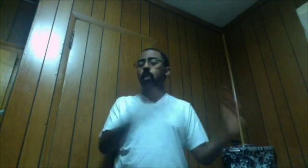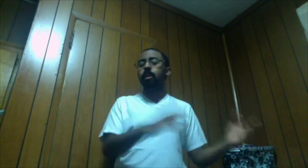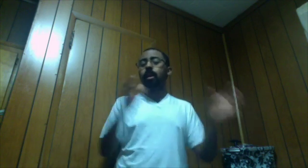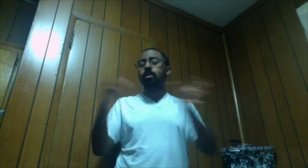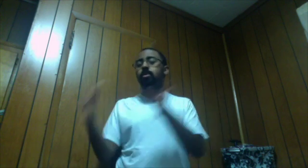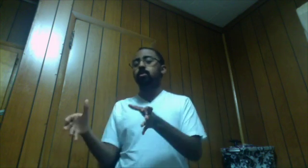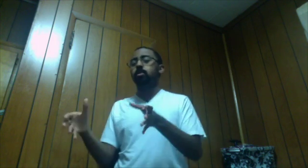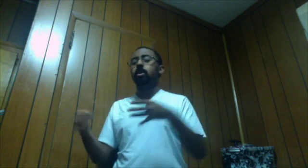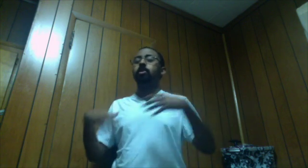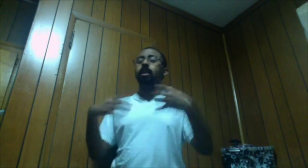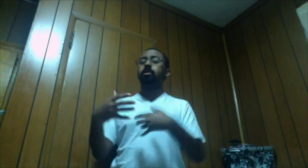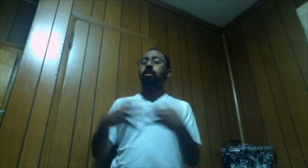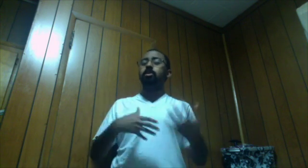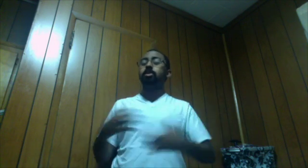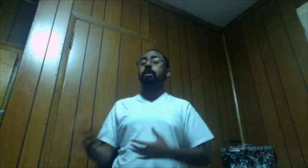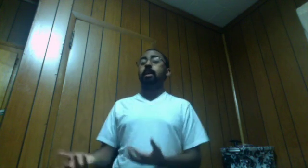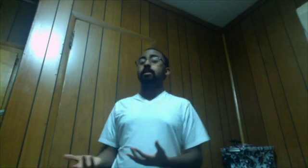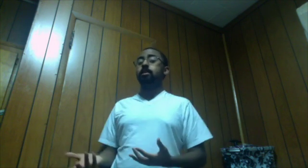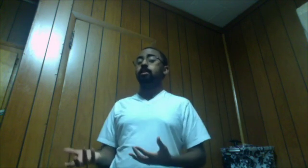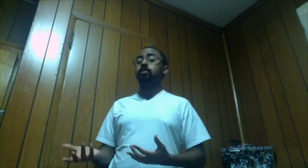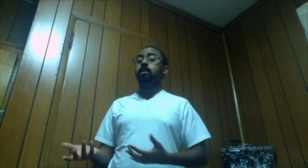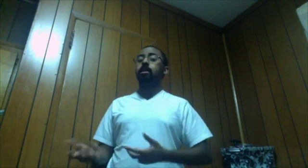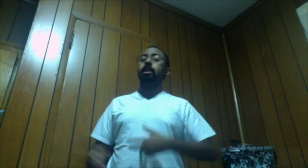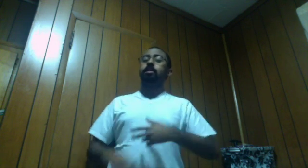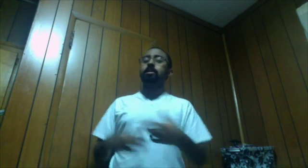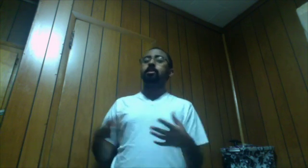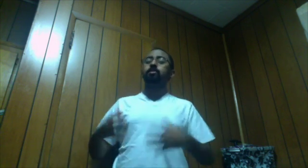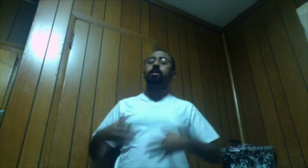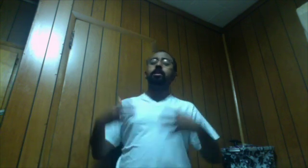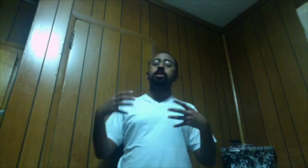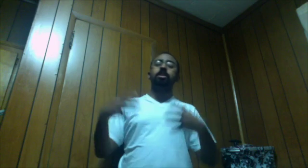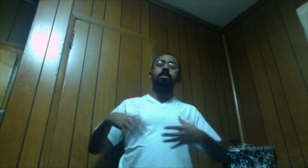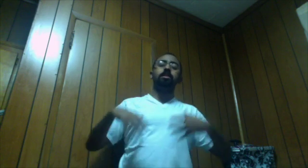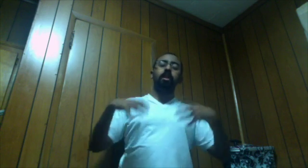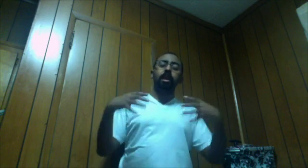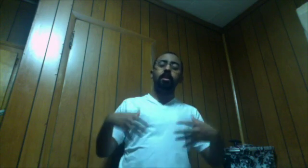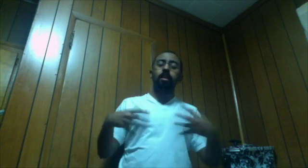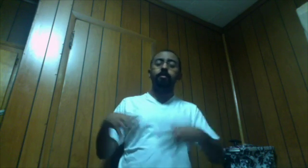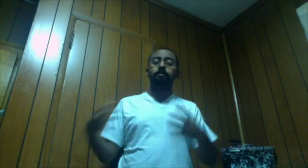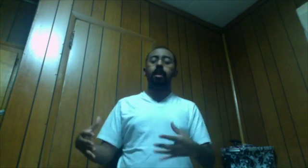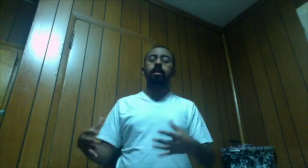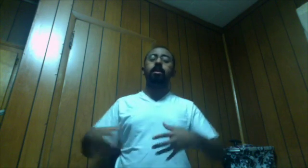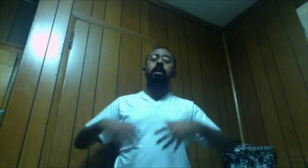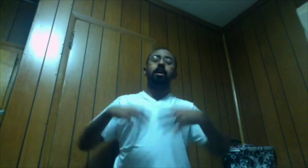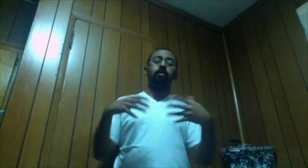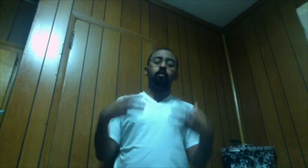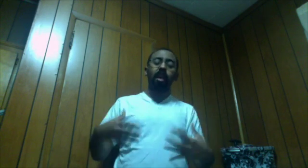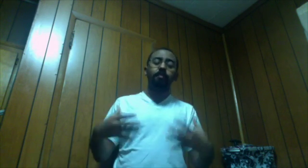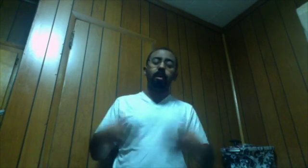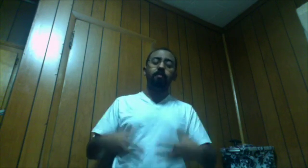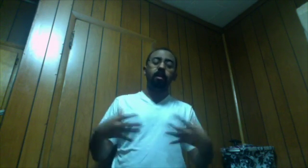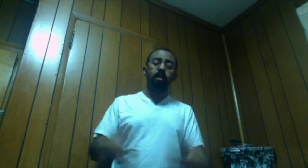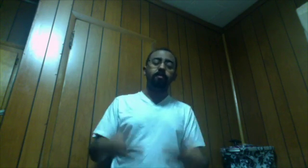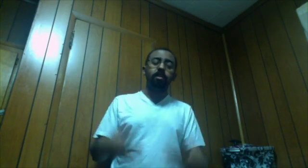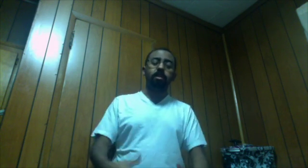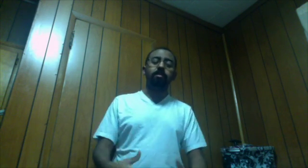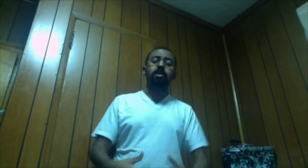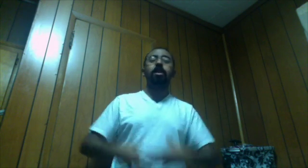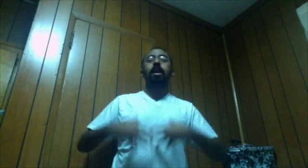and 2, you're not going to understand Season 3. Season 3 is just the ending of the manga, a wrap-up of the series, and